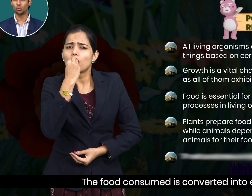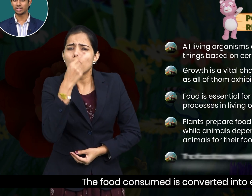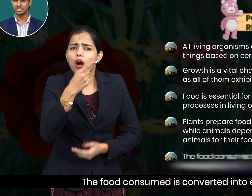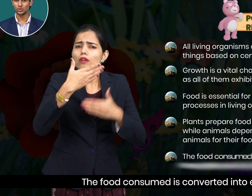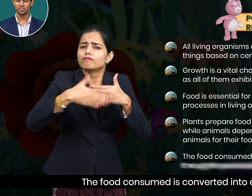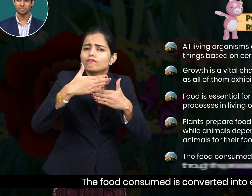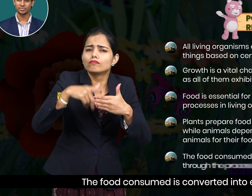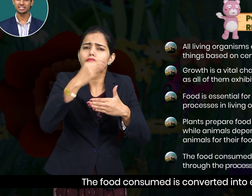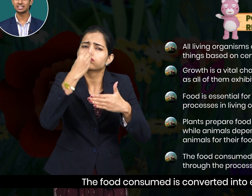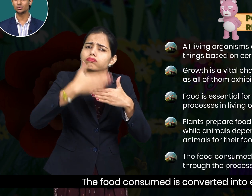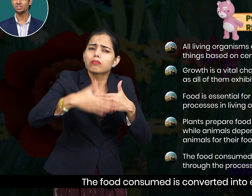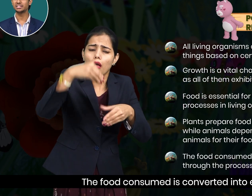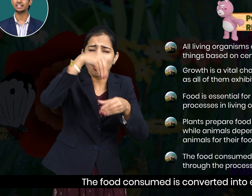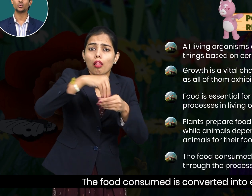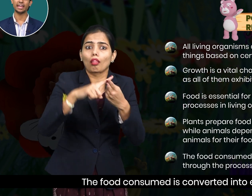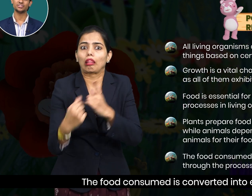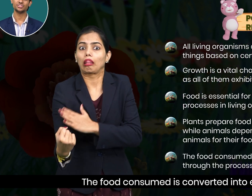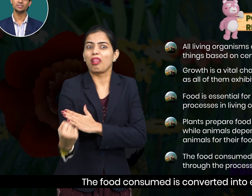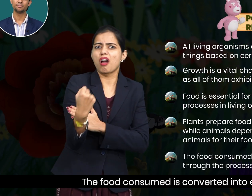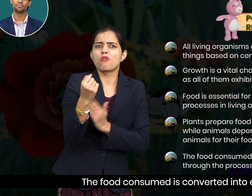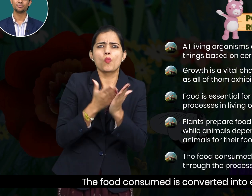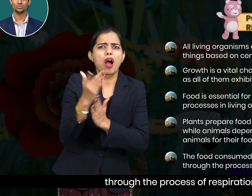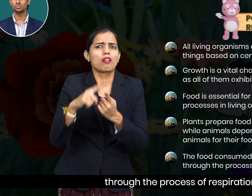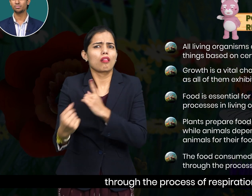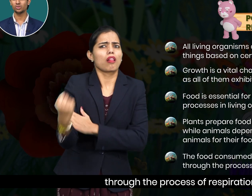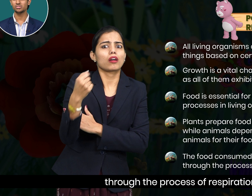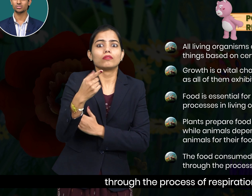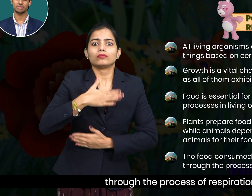The food consumed is converted into energy